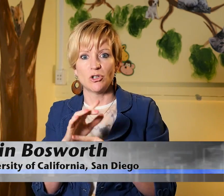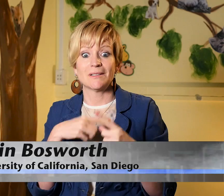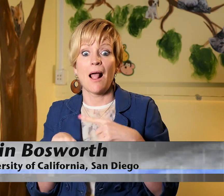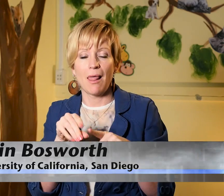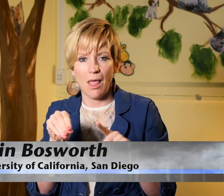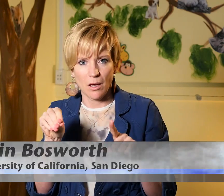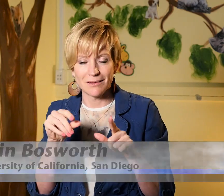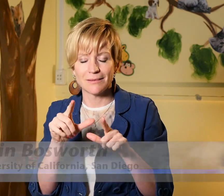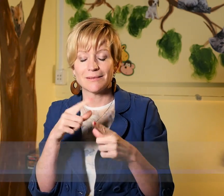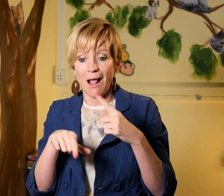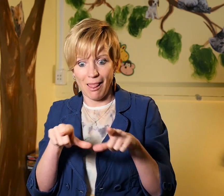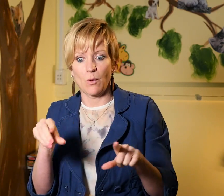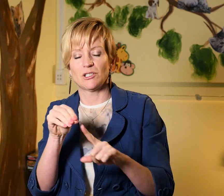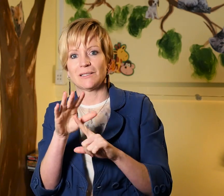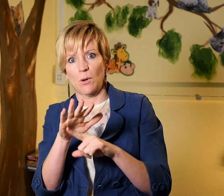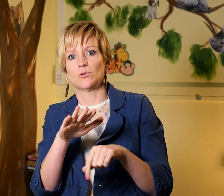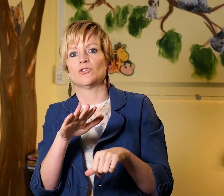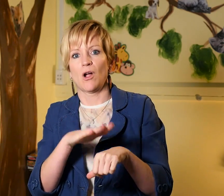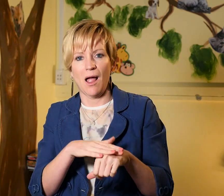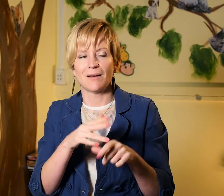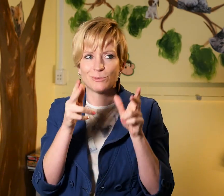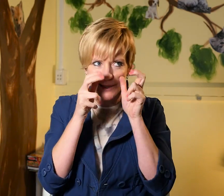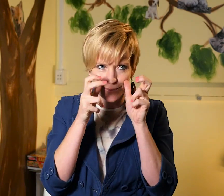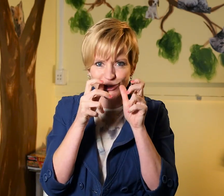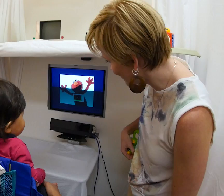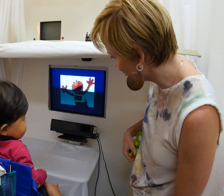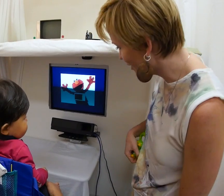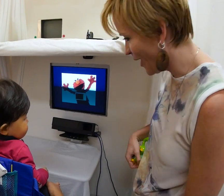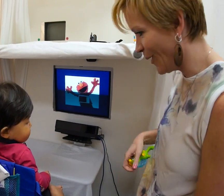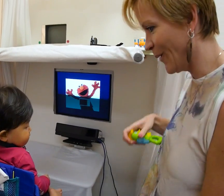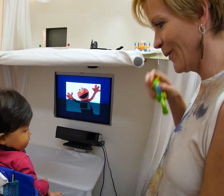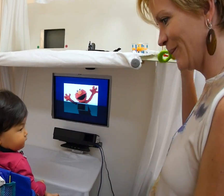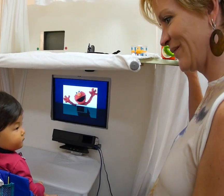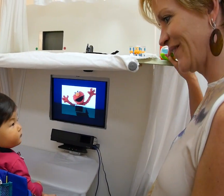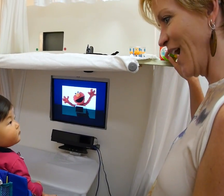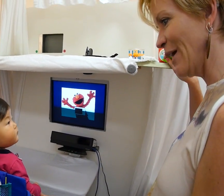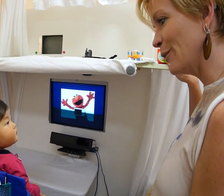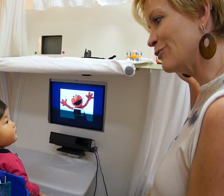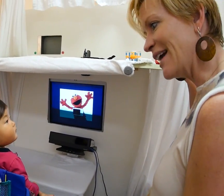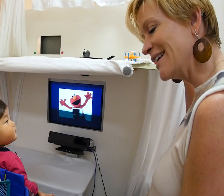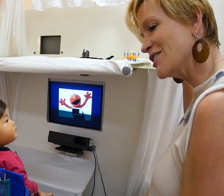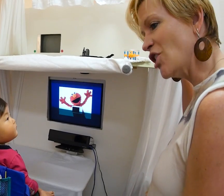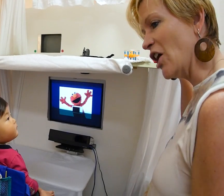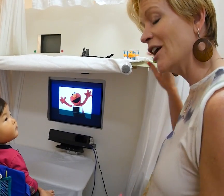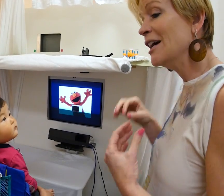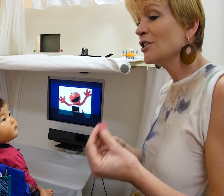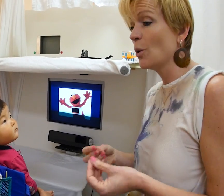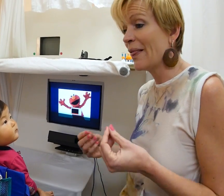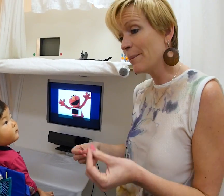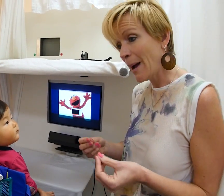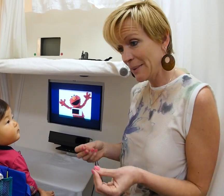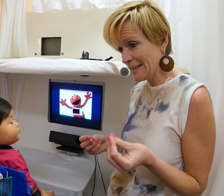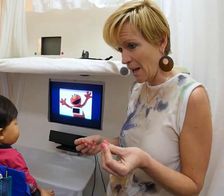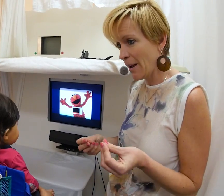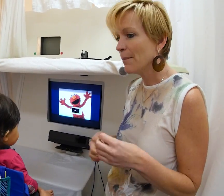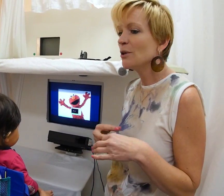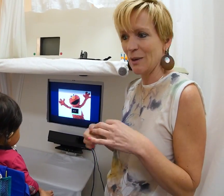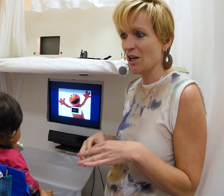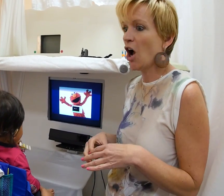specifically sign language exposure, is on perception and cognition as well. right, we're ready to start. So when the puppies come up, you can talk